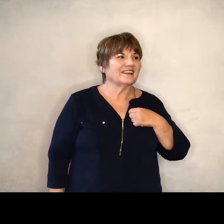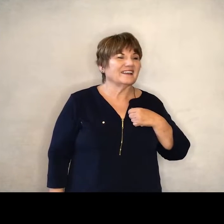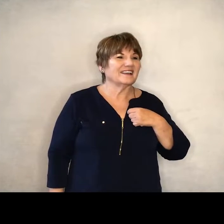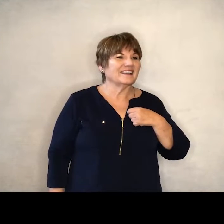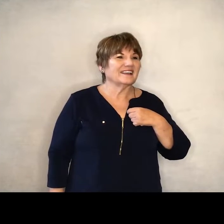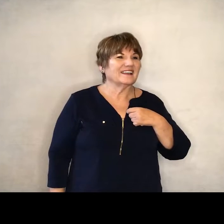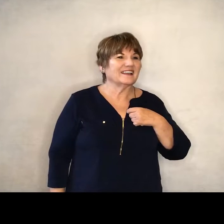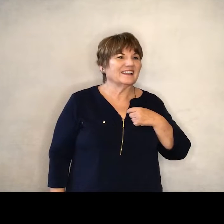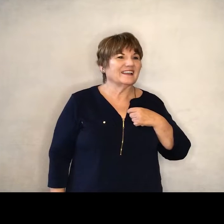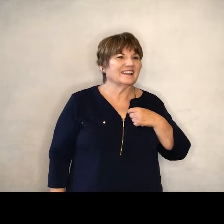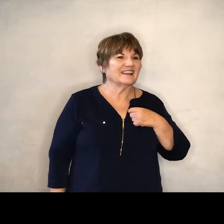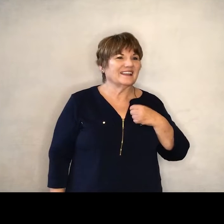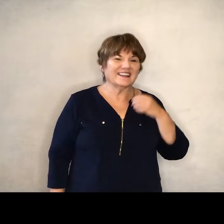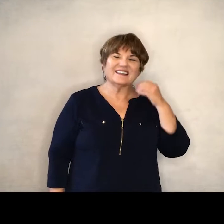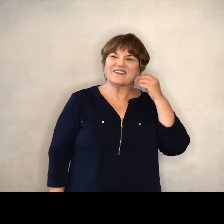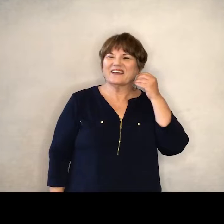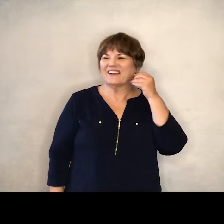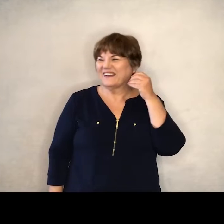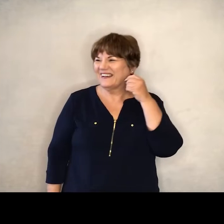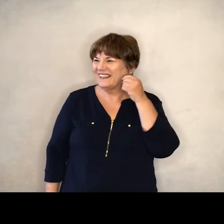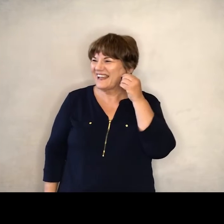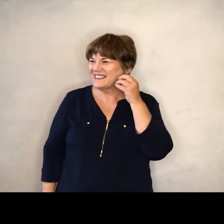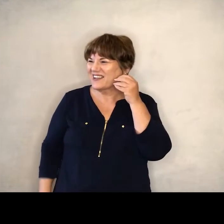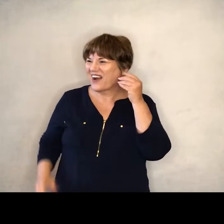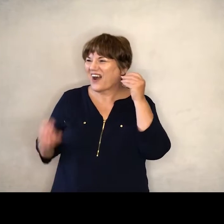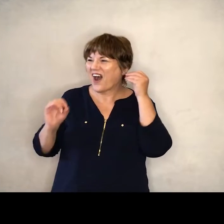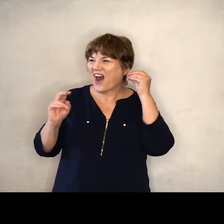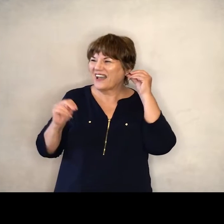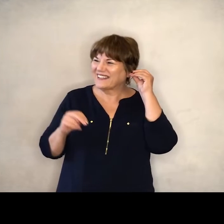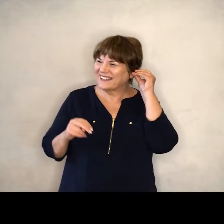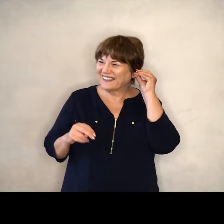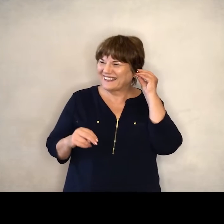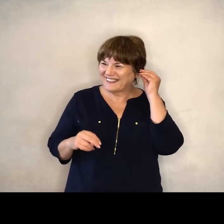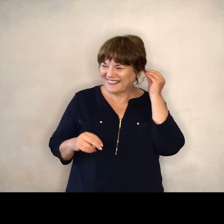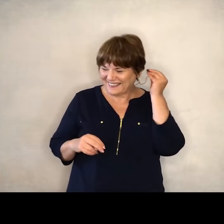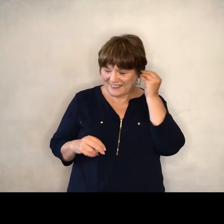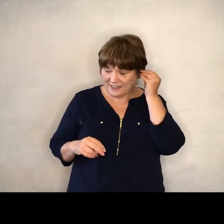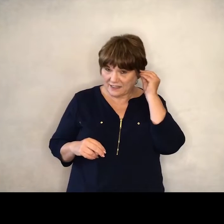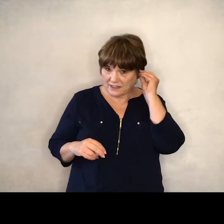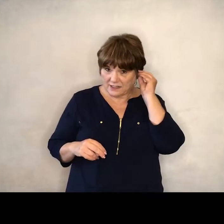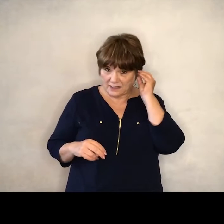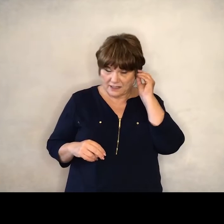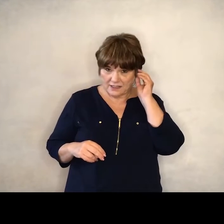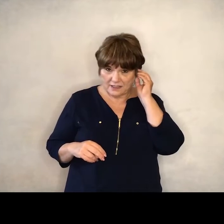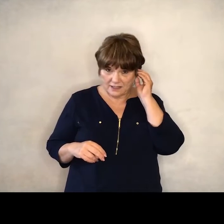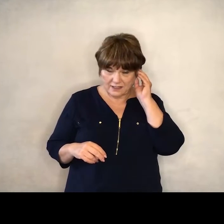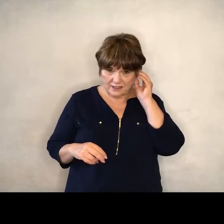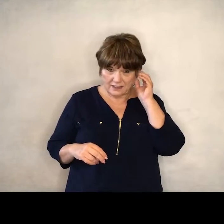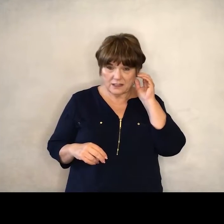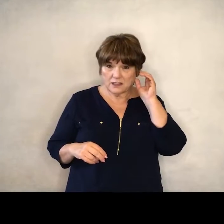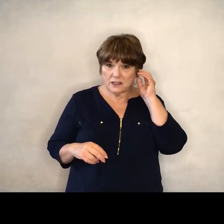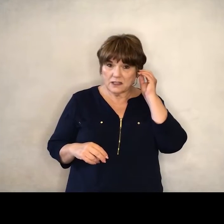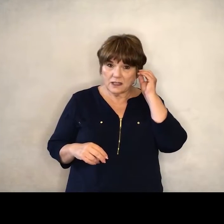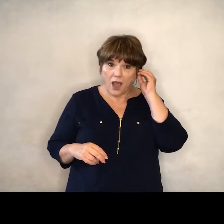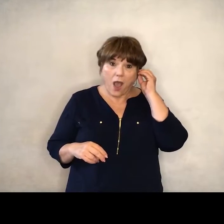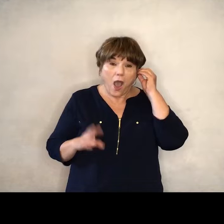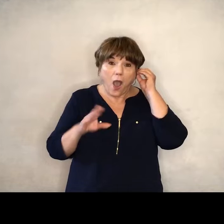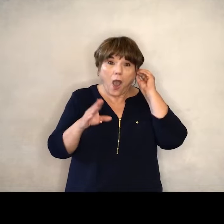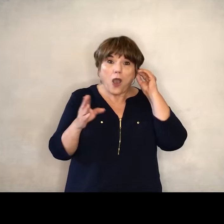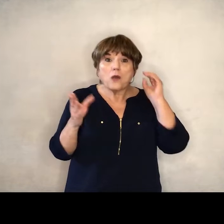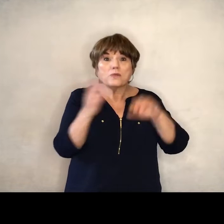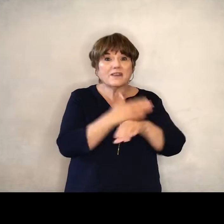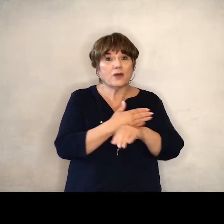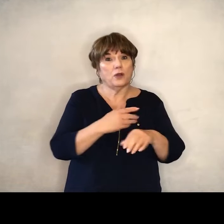Is it on? There we go. There we go. So before we pray, I thought I'd give you all a Monica update. That's the woman that we helped who has been